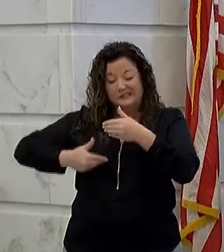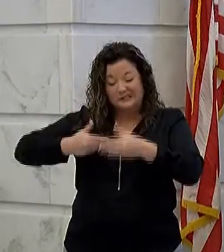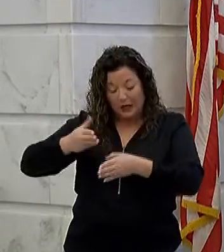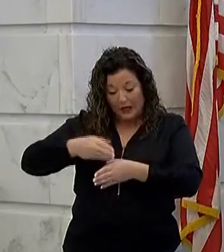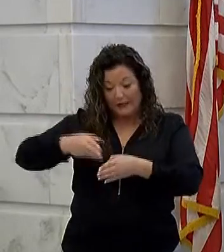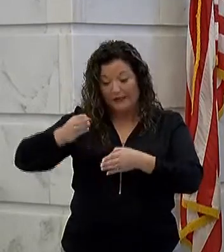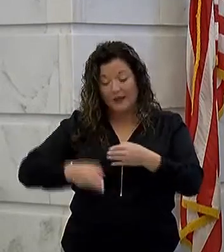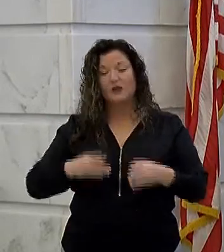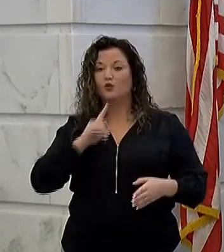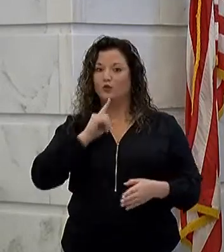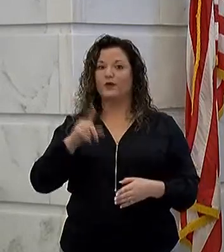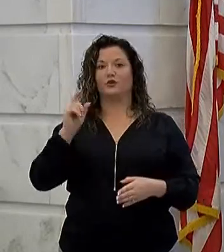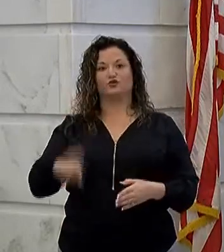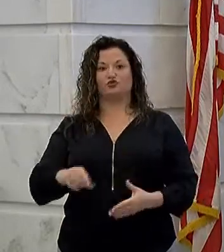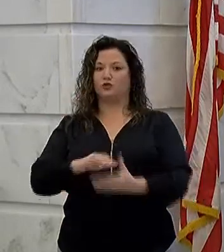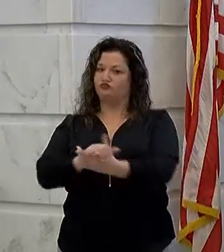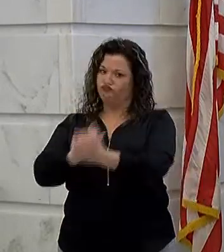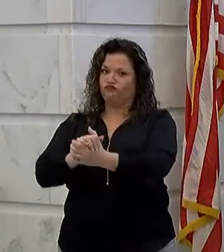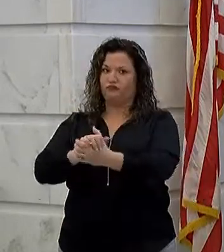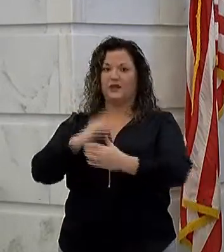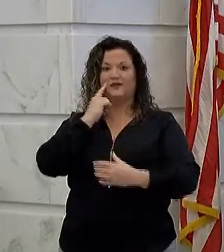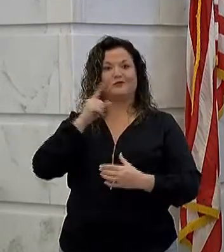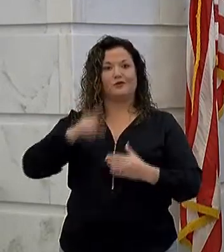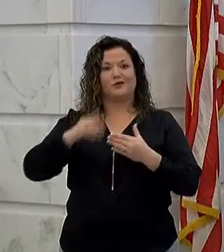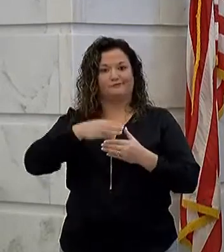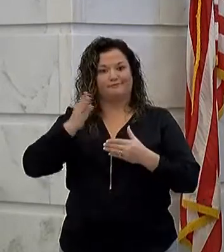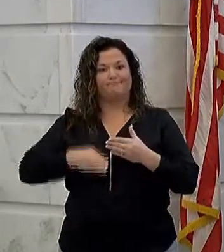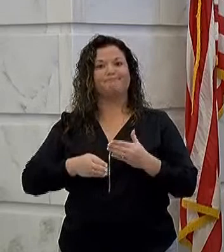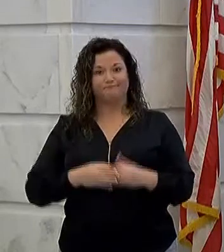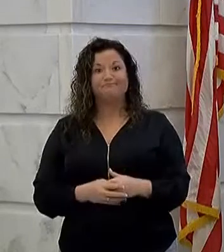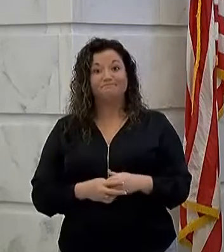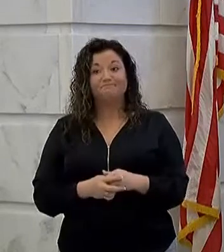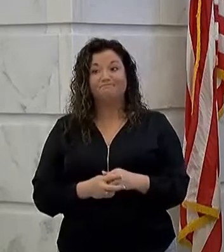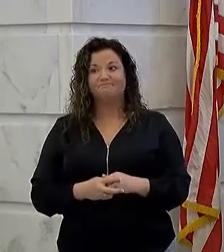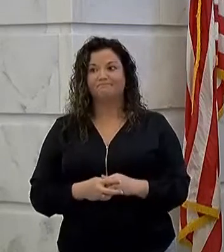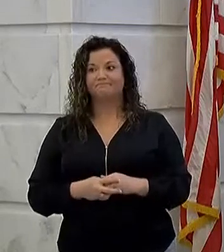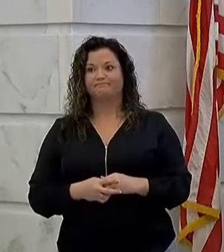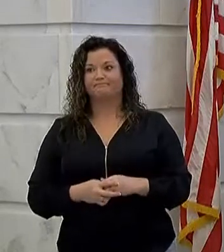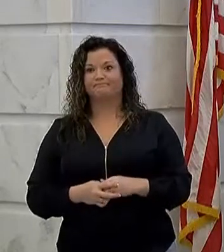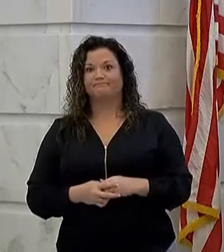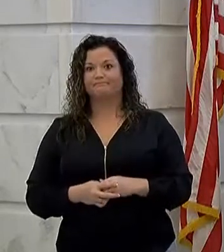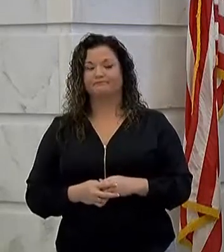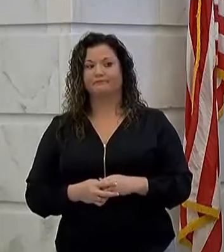they really are to be congratulated on getting us all through.